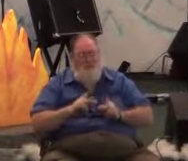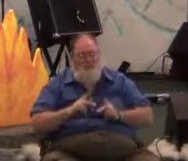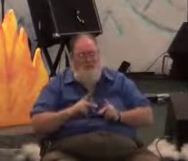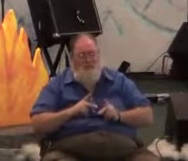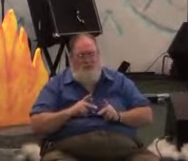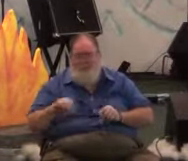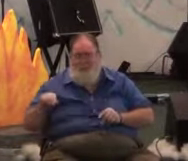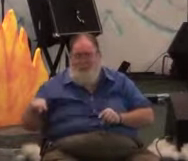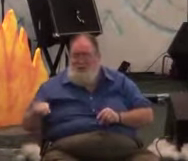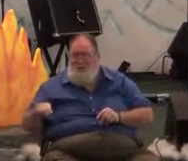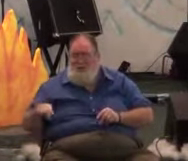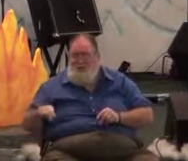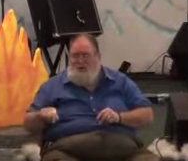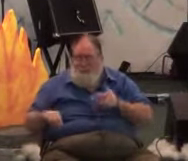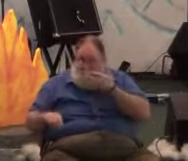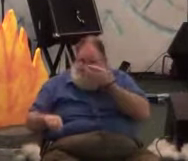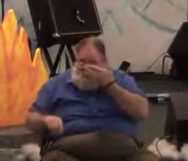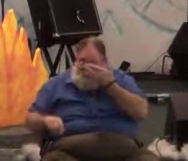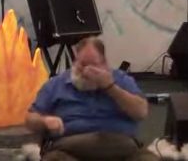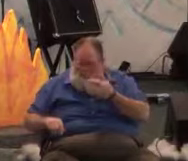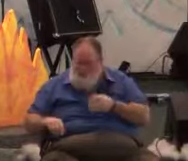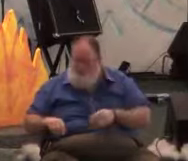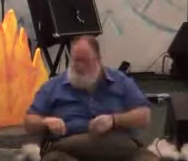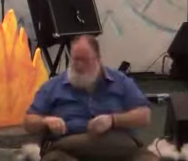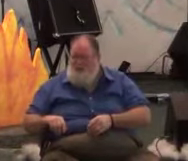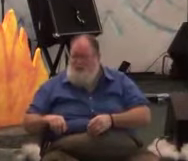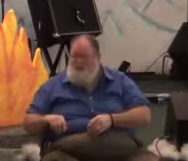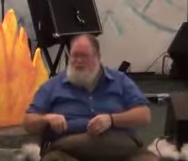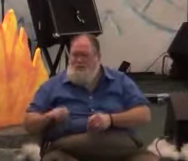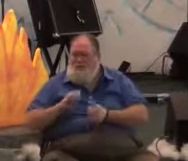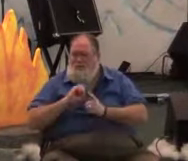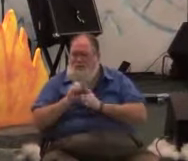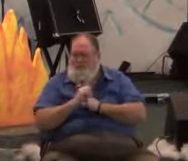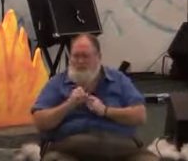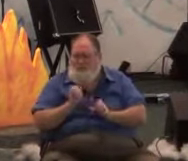Herod's condition caused quarreling. Proverbs 17:19.